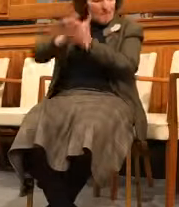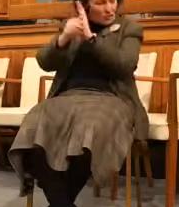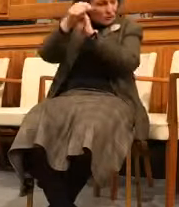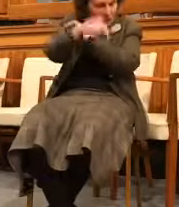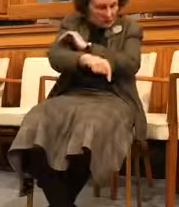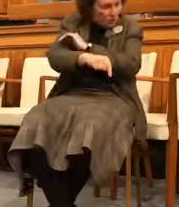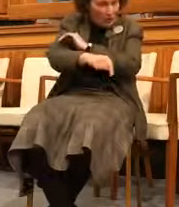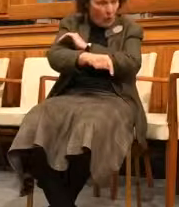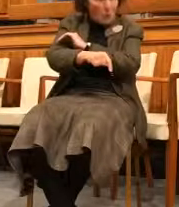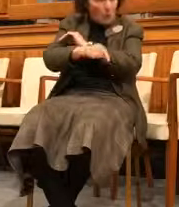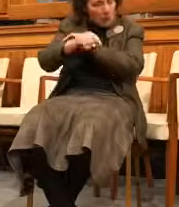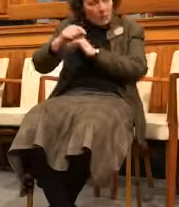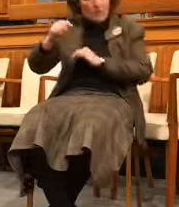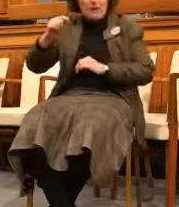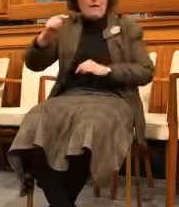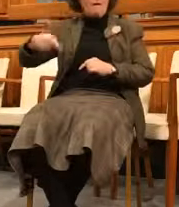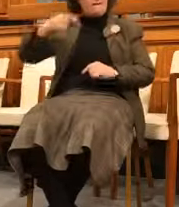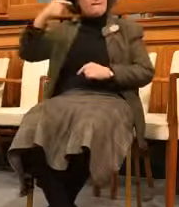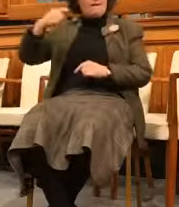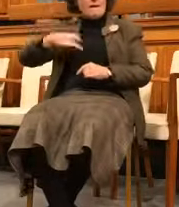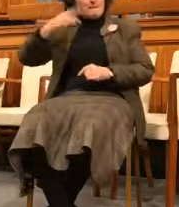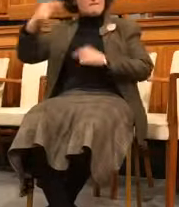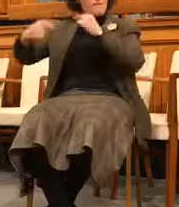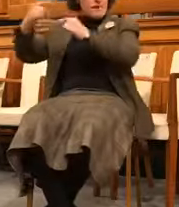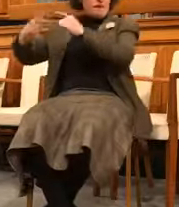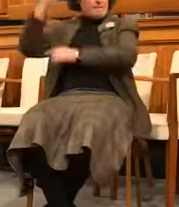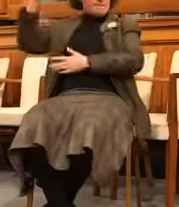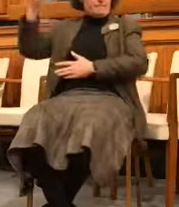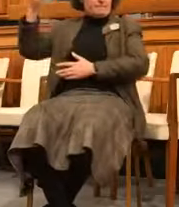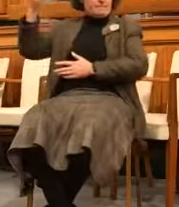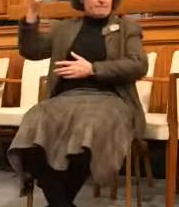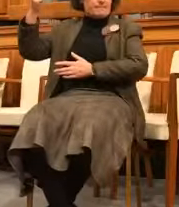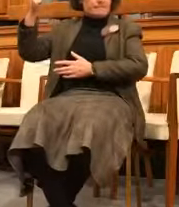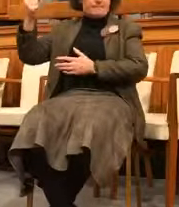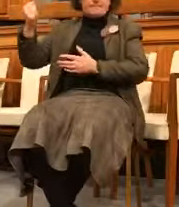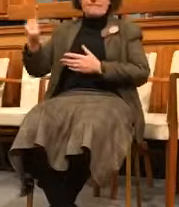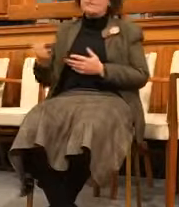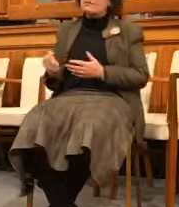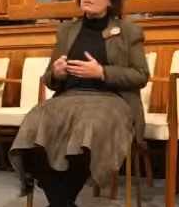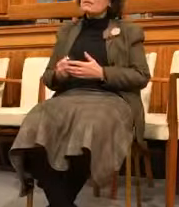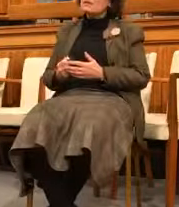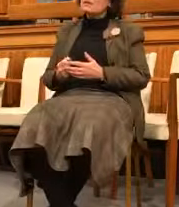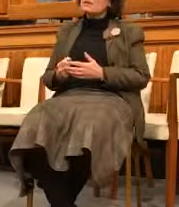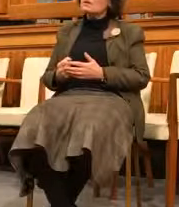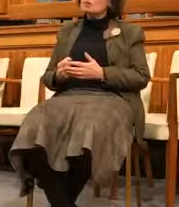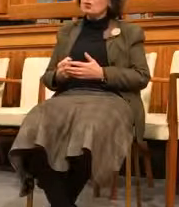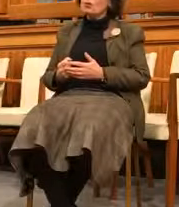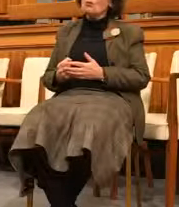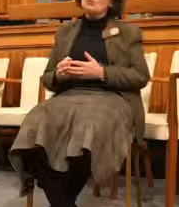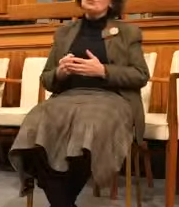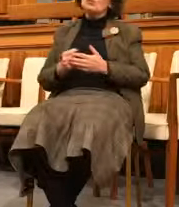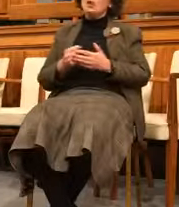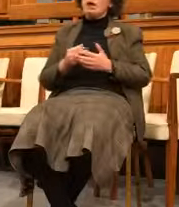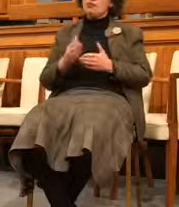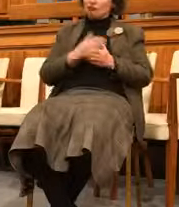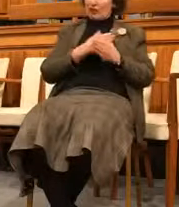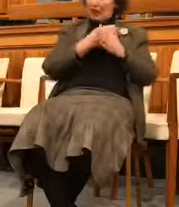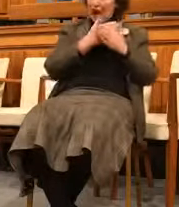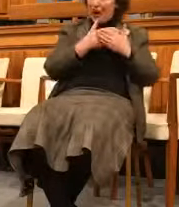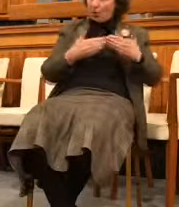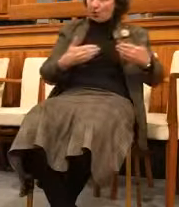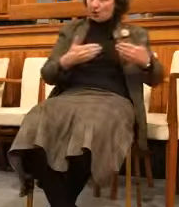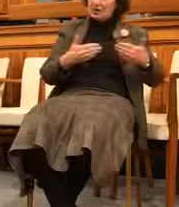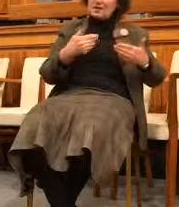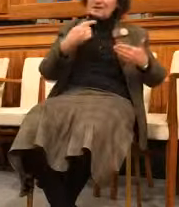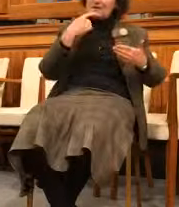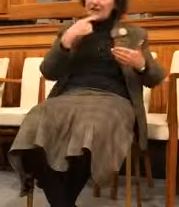life." Now that's an absolute assurance. If you read it in the Greek, it's even more obvious. "Whosoever